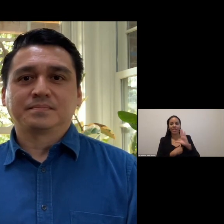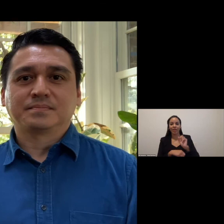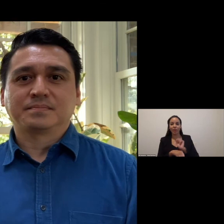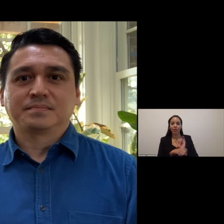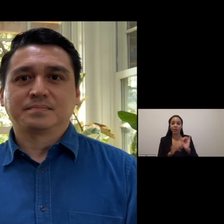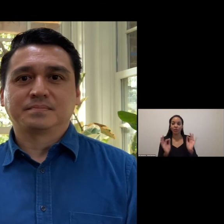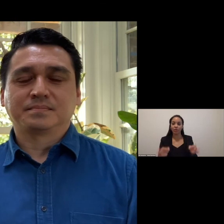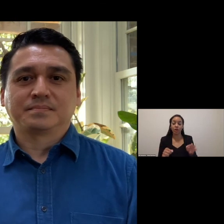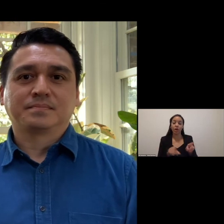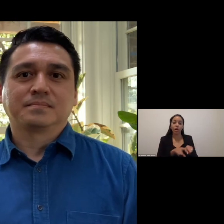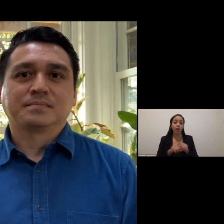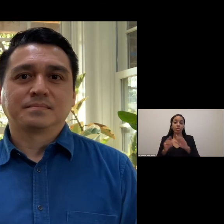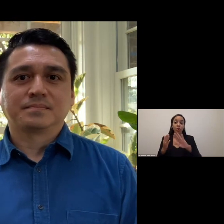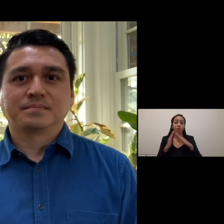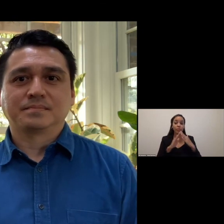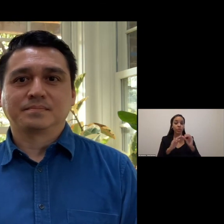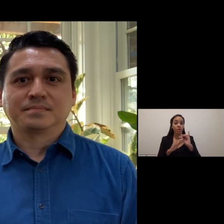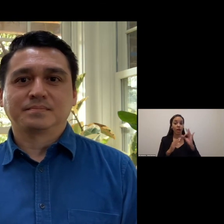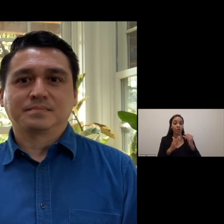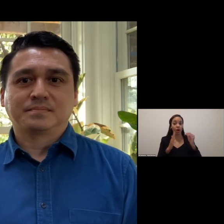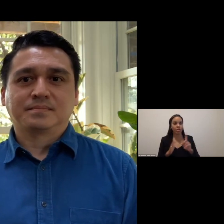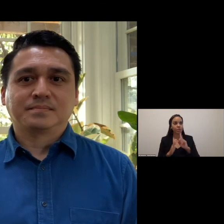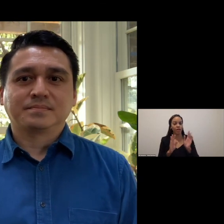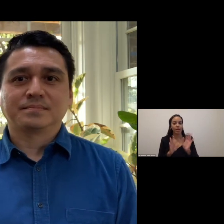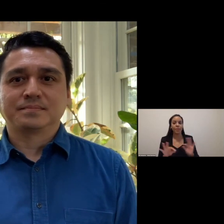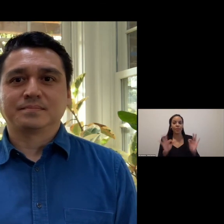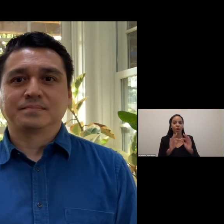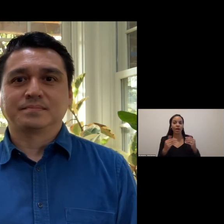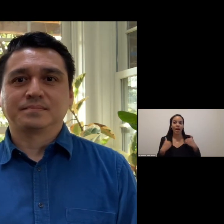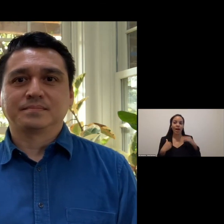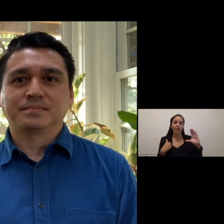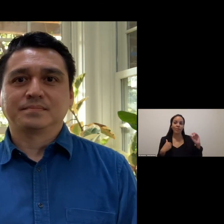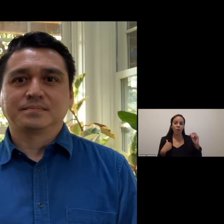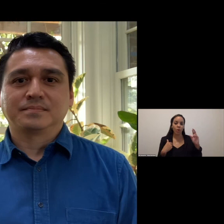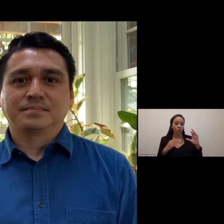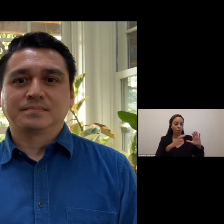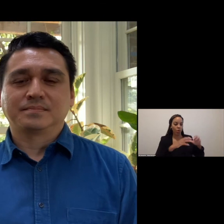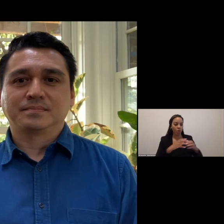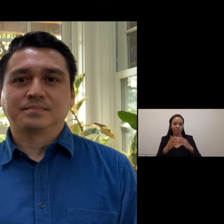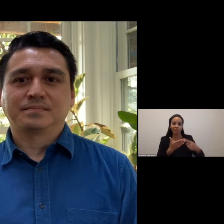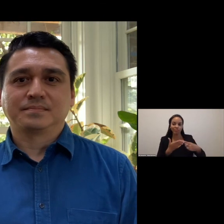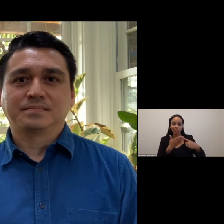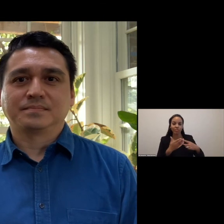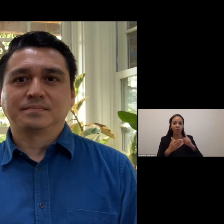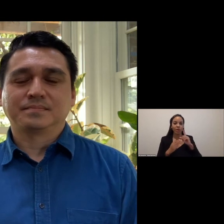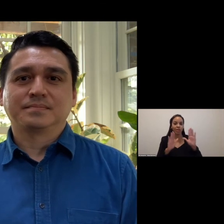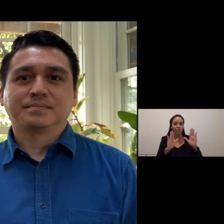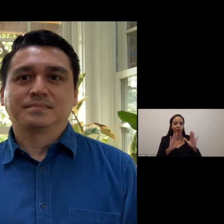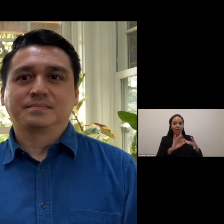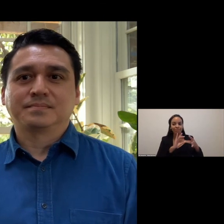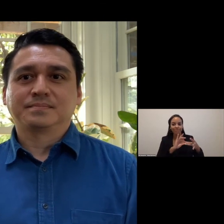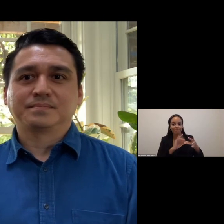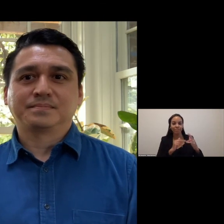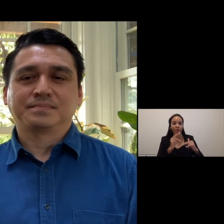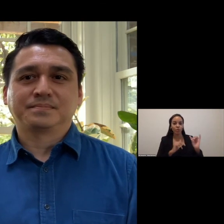sites, such as a demolition waste recycling hub, or more rural areas, such as a farm or remote island for one artist at a